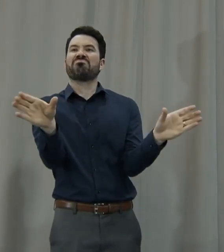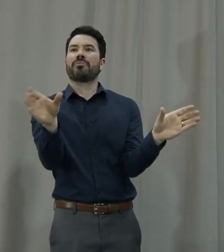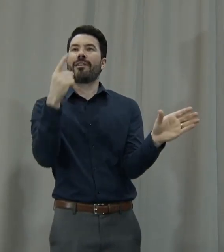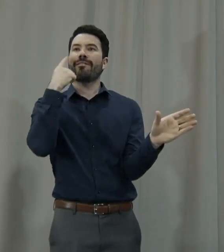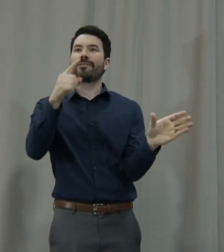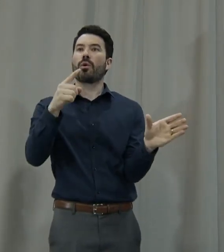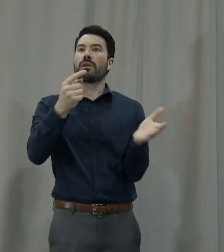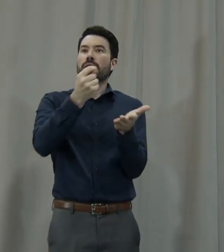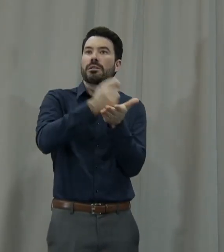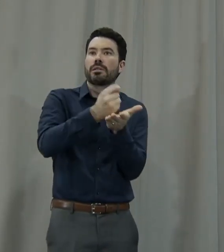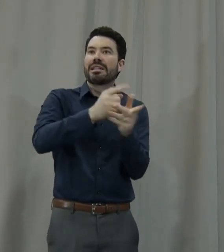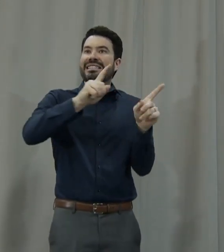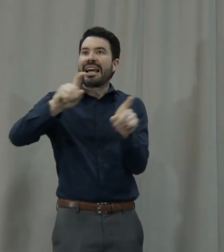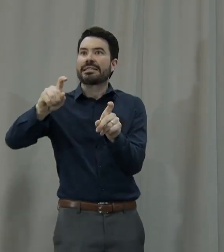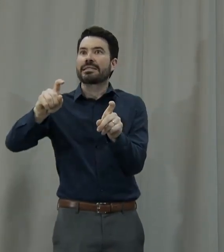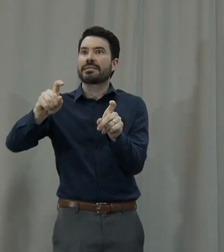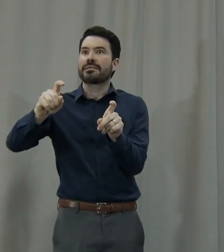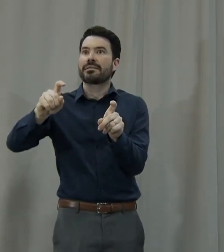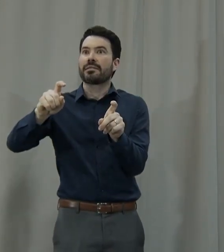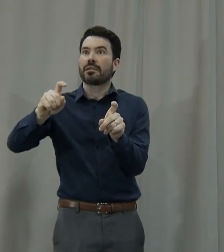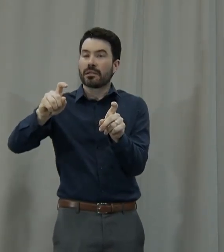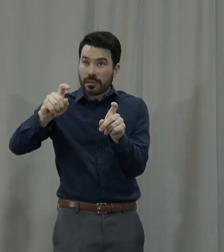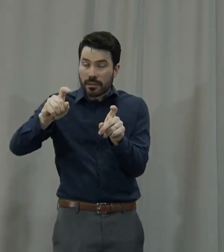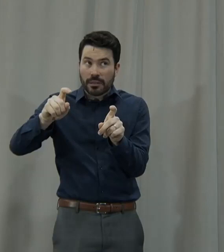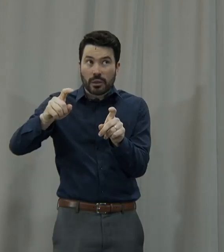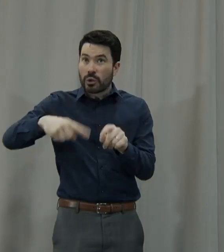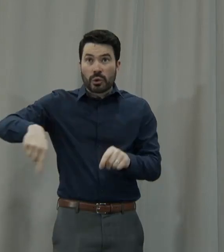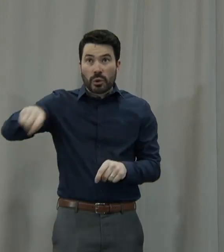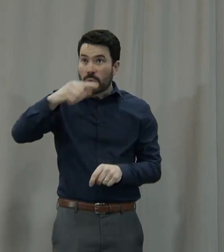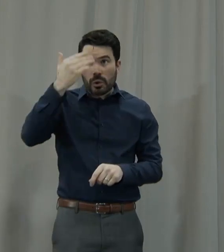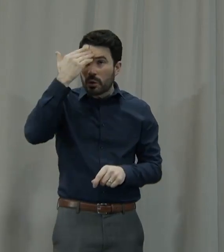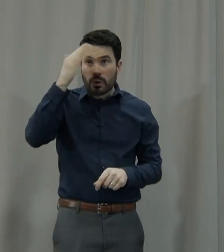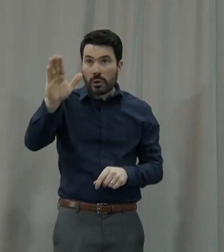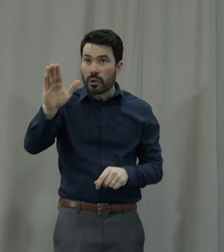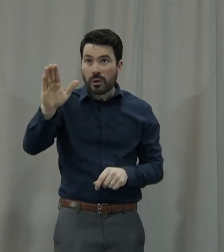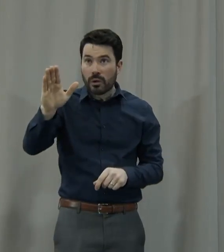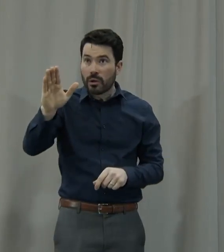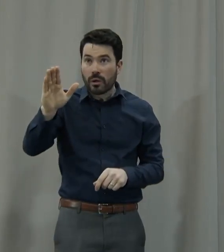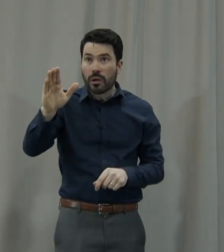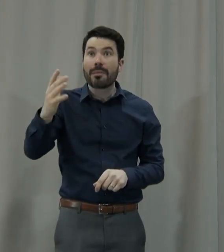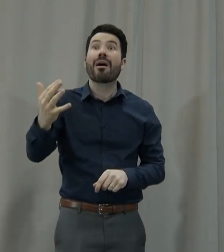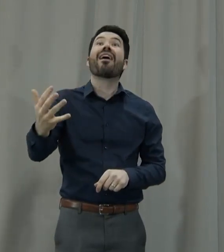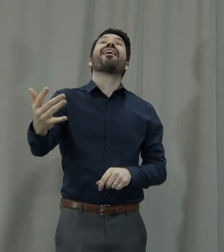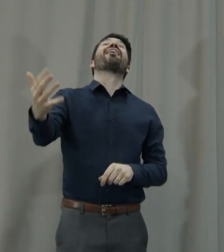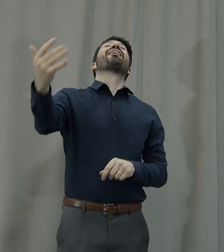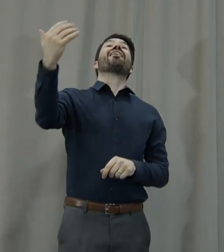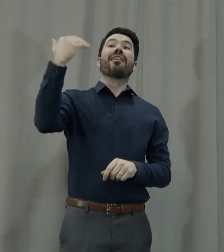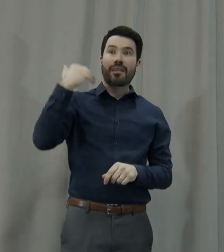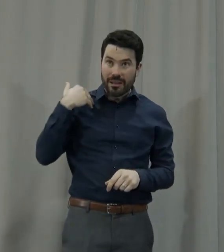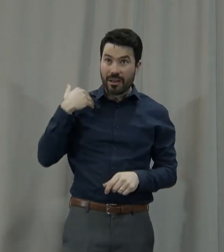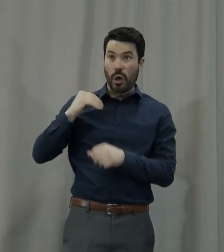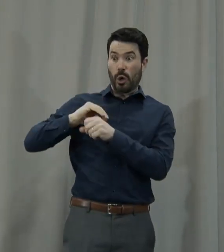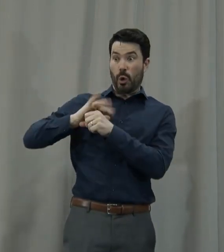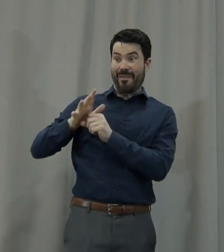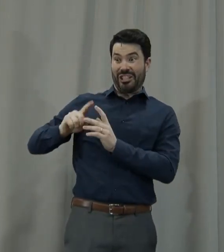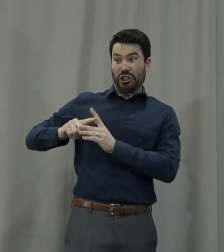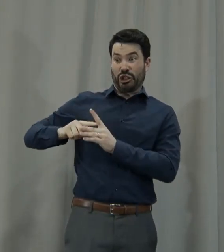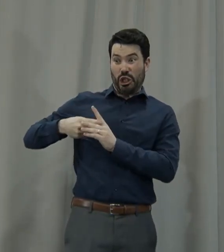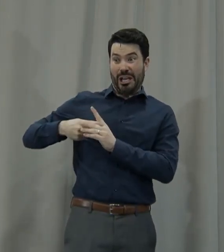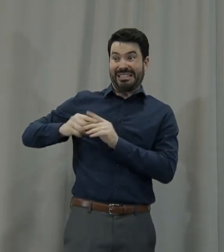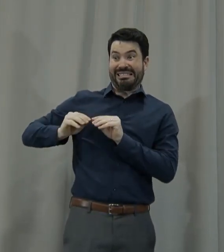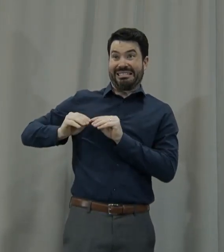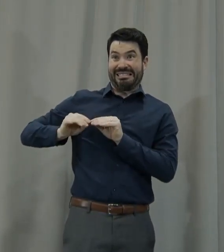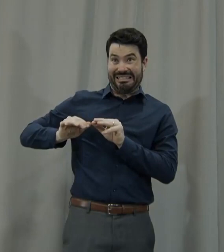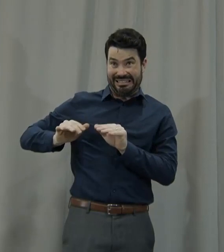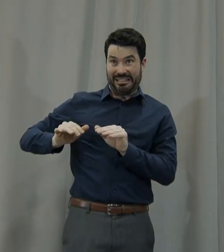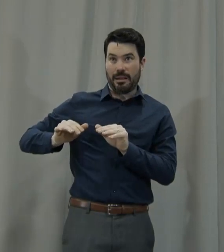You, believe it or not, may not recall that early in the pandemic, we had many reports of